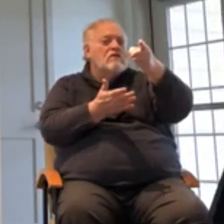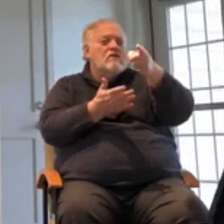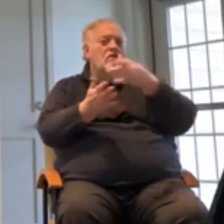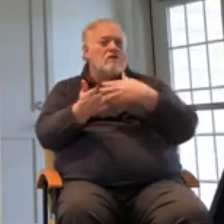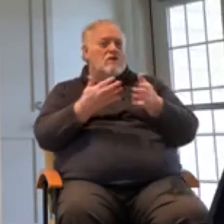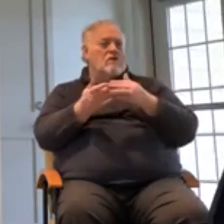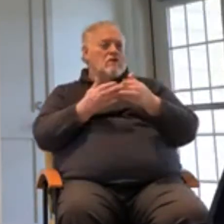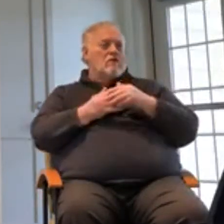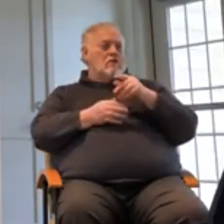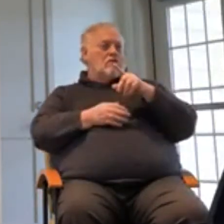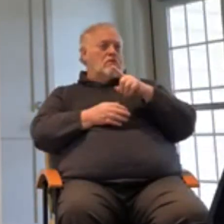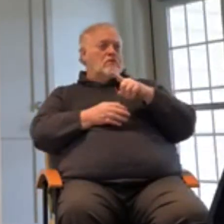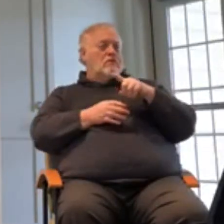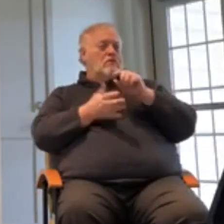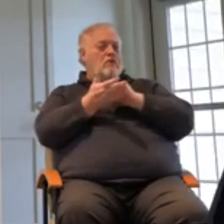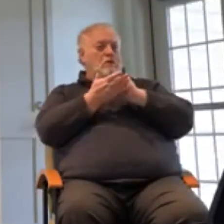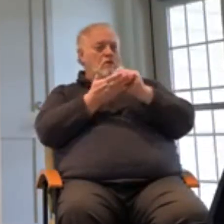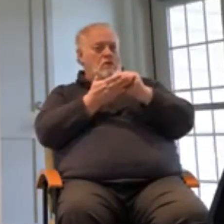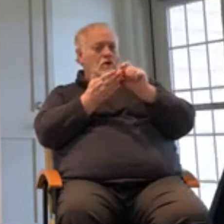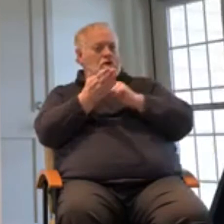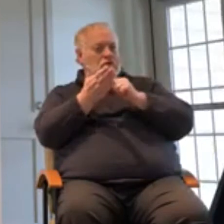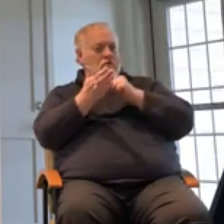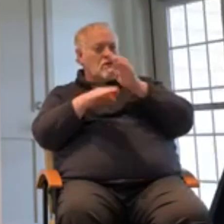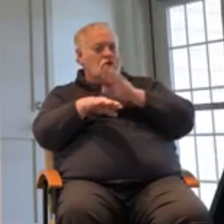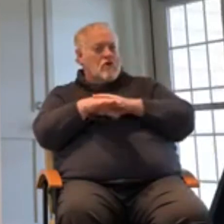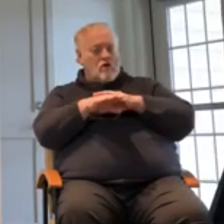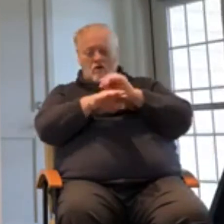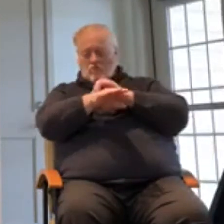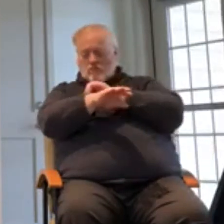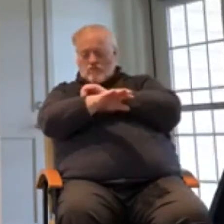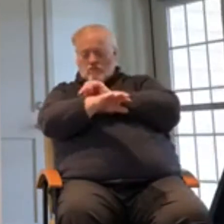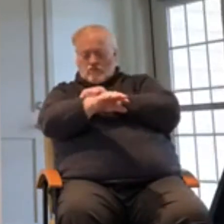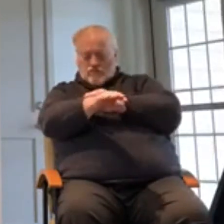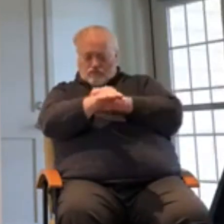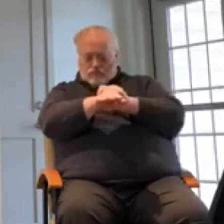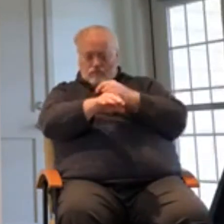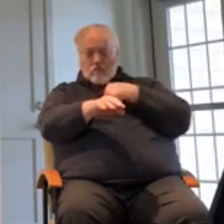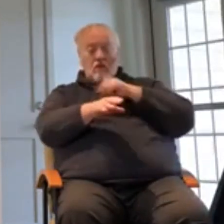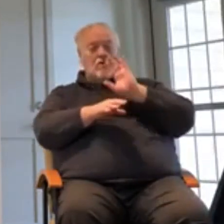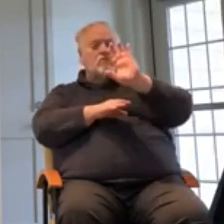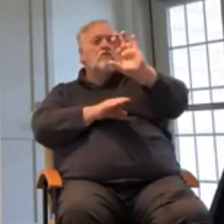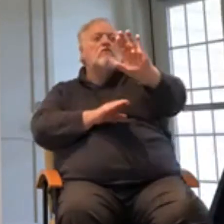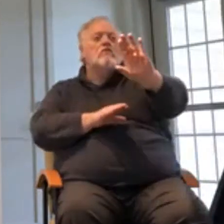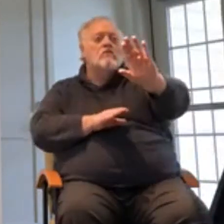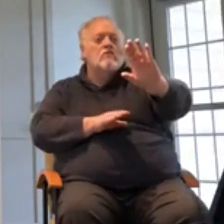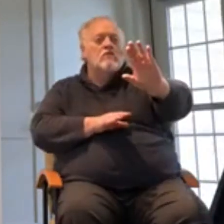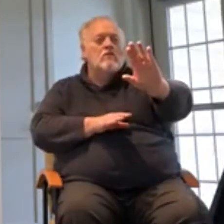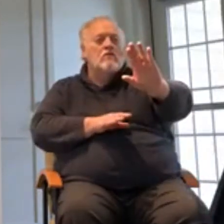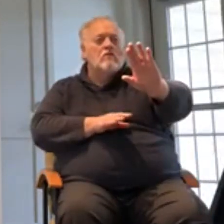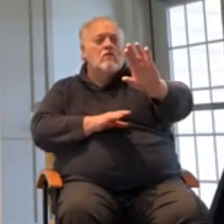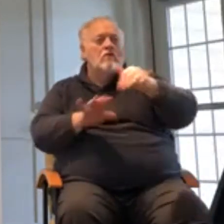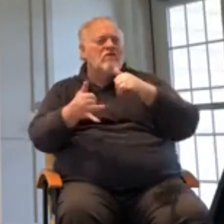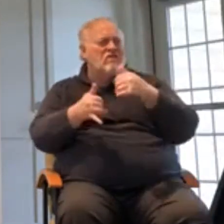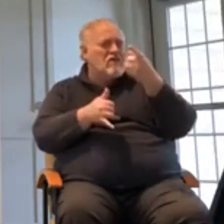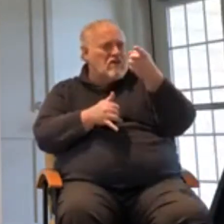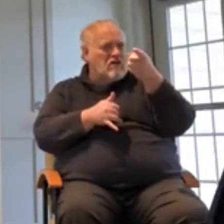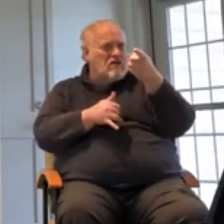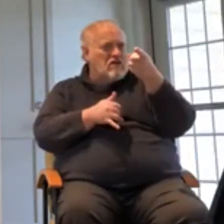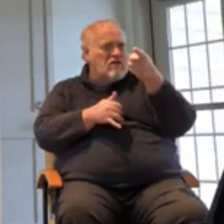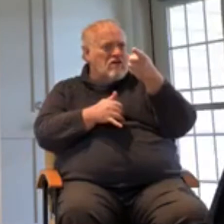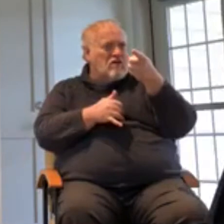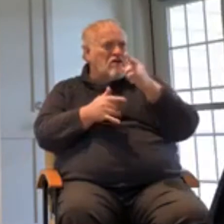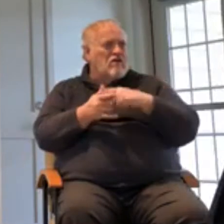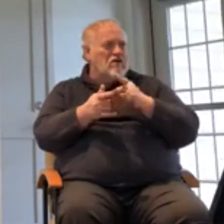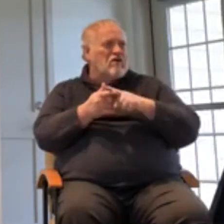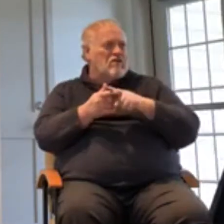have to, like, you know, write something on your body in a magic marker. And say, I'm yours. The game's on. Then you keep going,